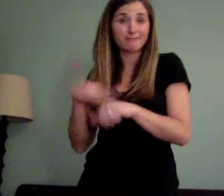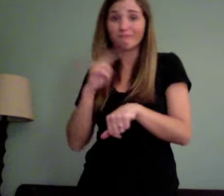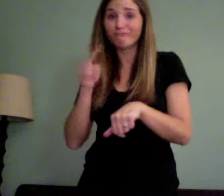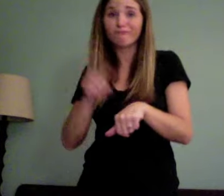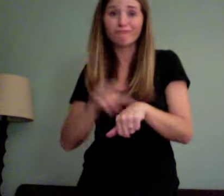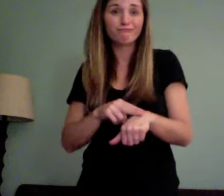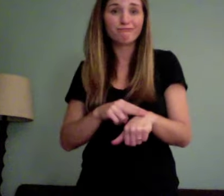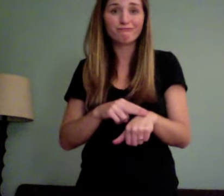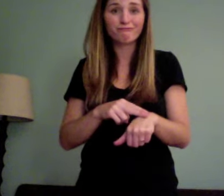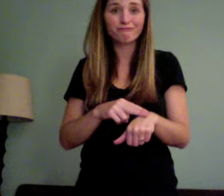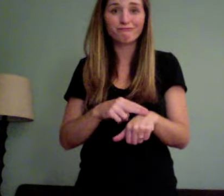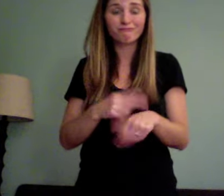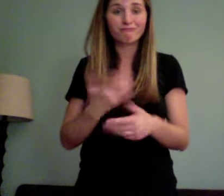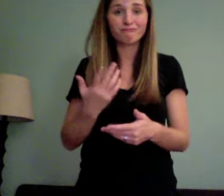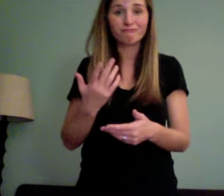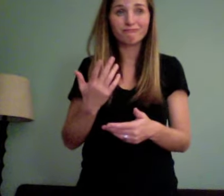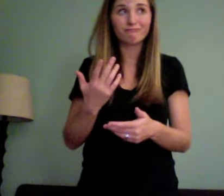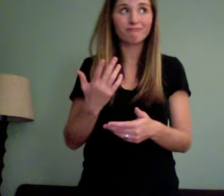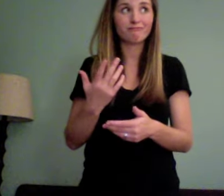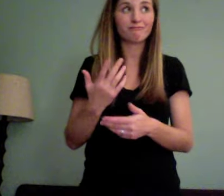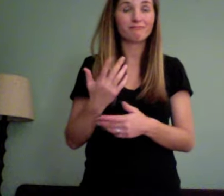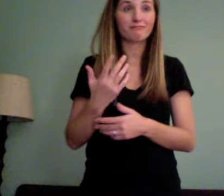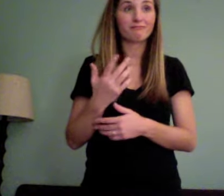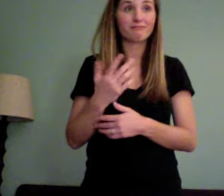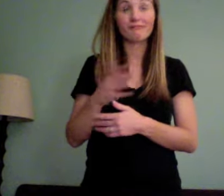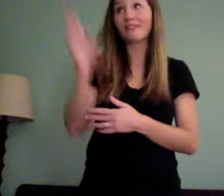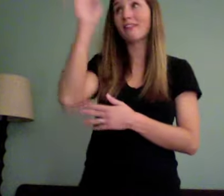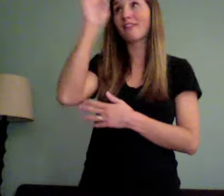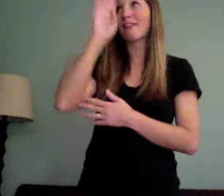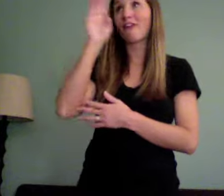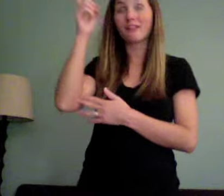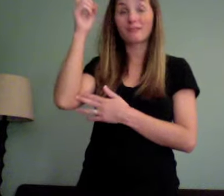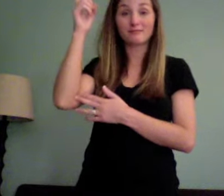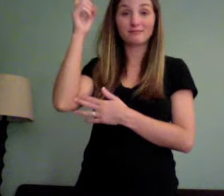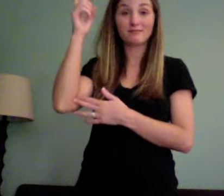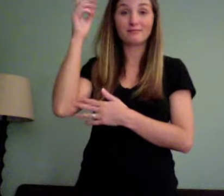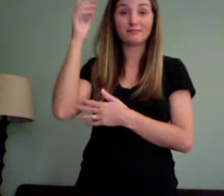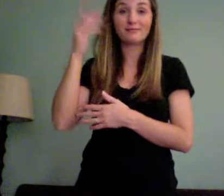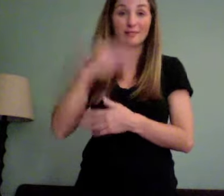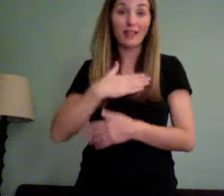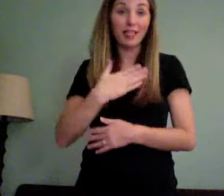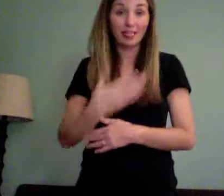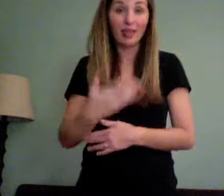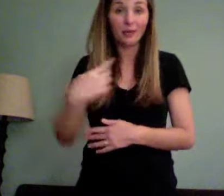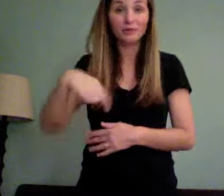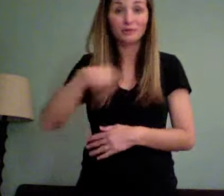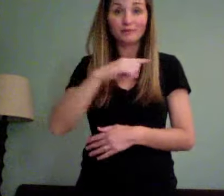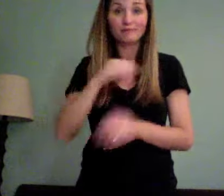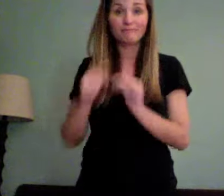God of the universe is that he'll allow us to hide. Think back to the Garden of Eden in the beginning.